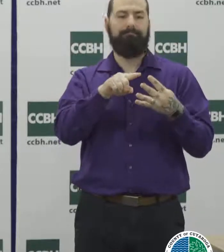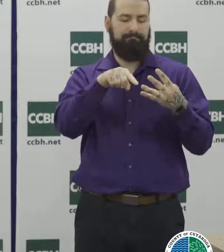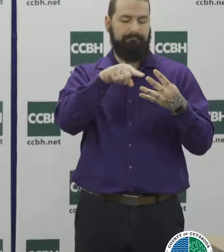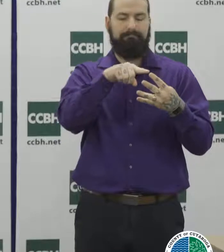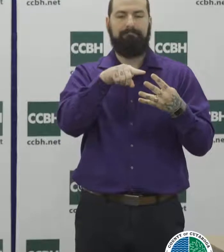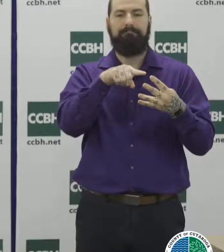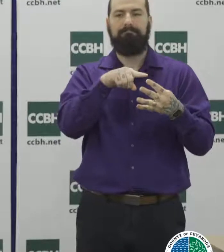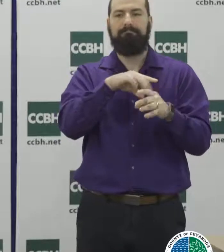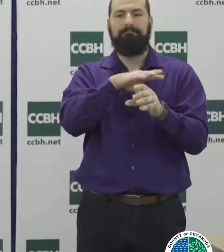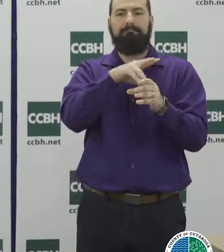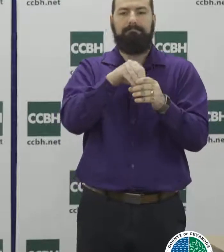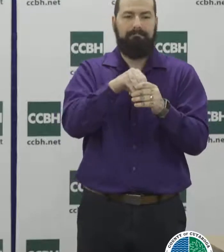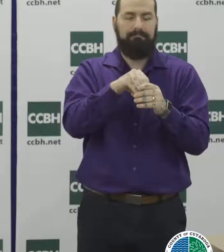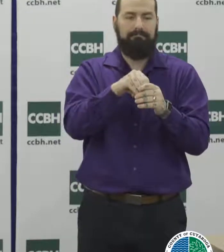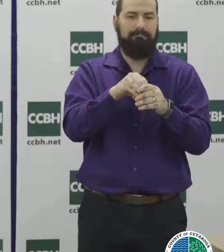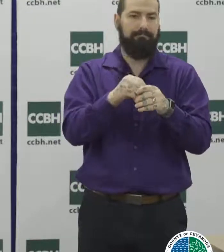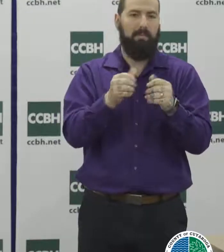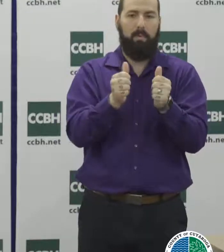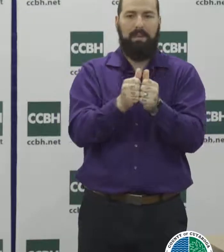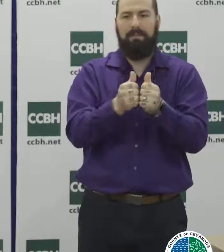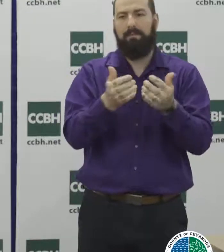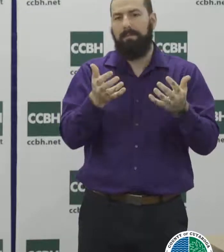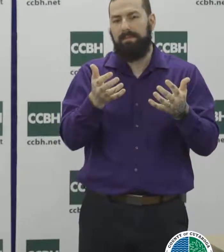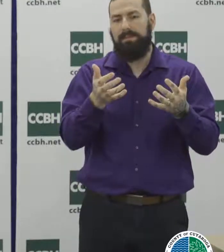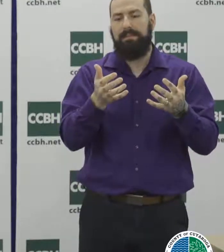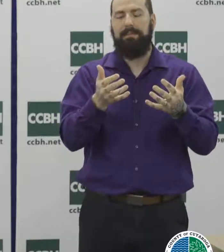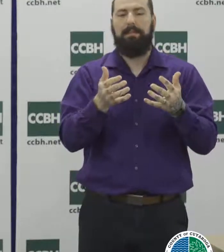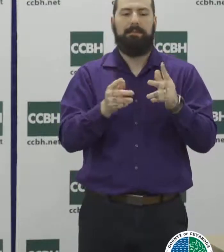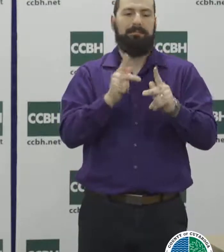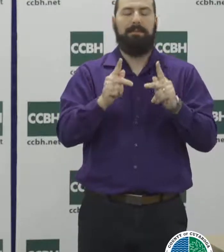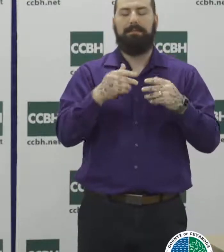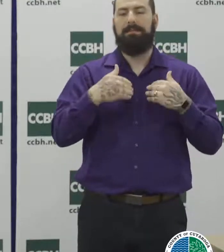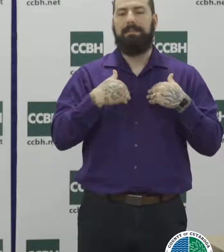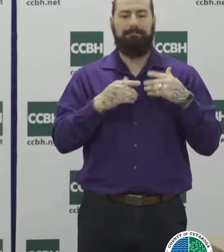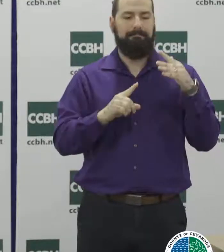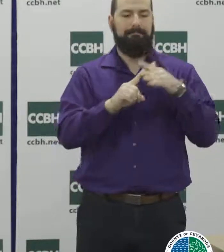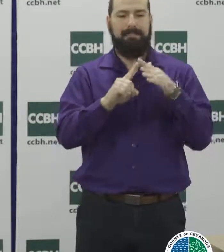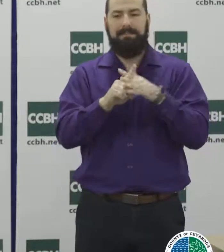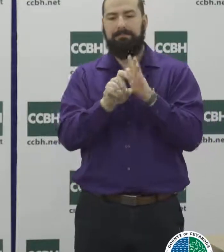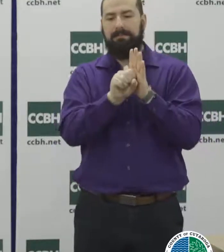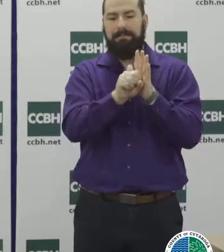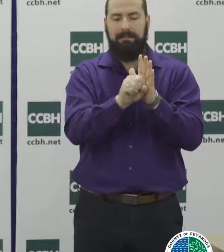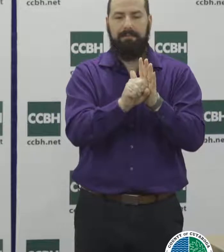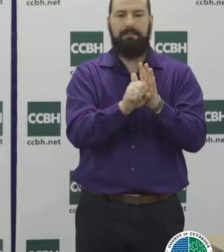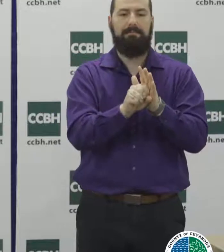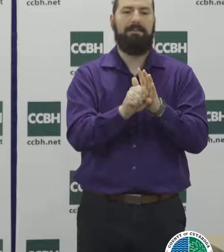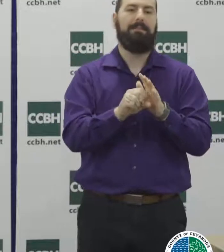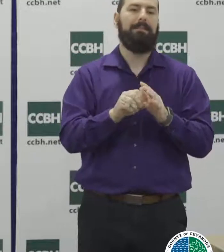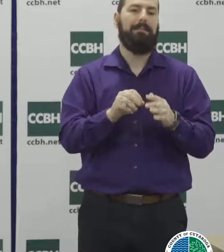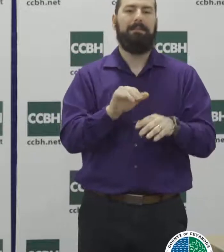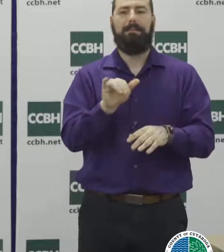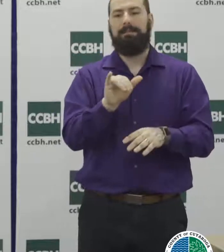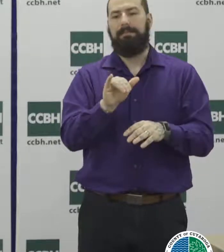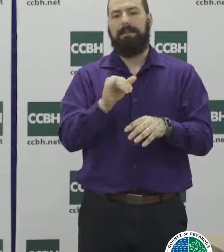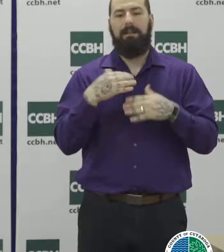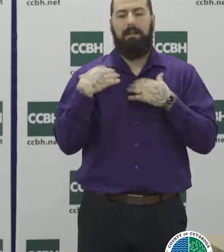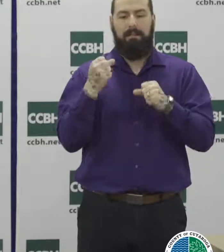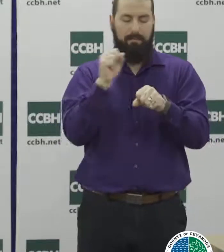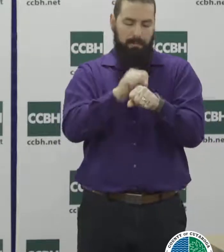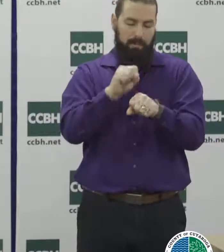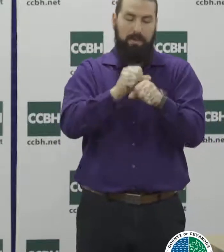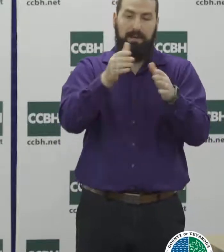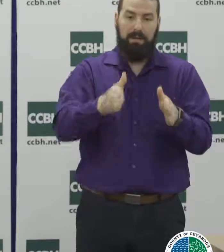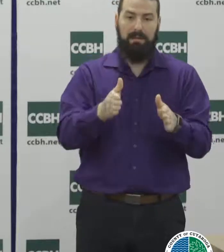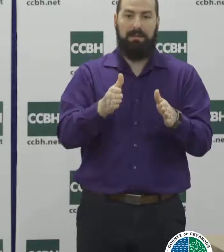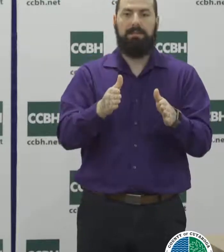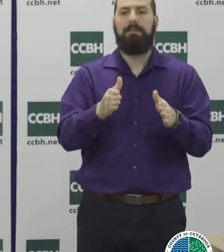been tied, continue to be tied with symptomatic people that are hospitalized, people like healthcare workers, behavioral health providers,